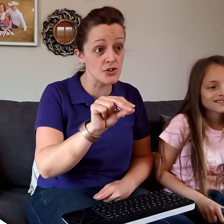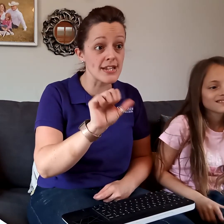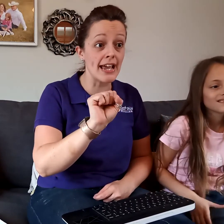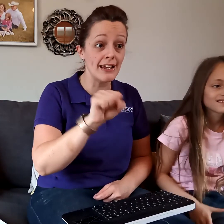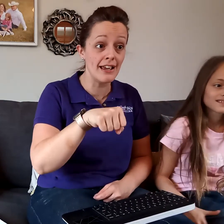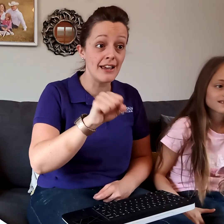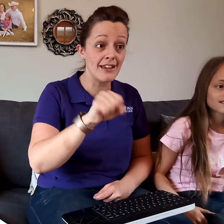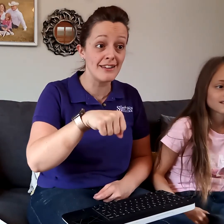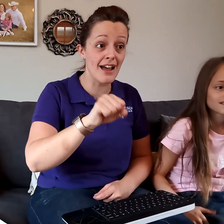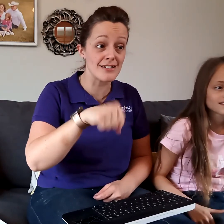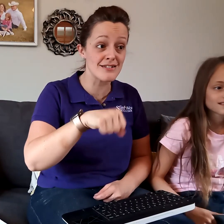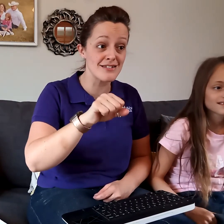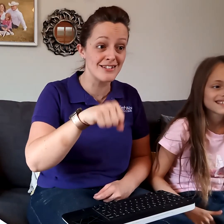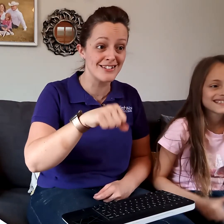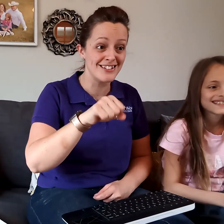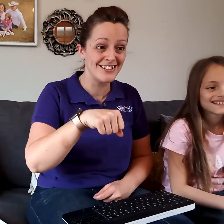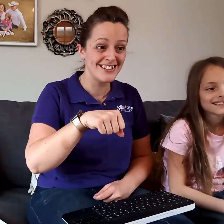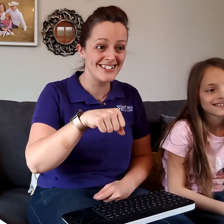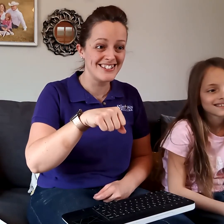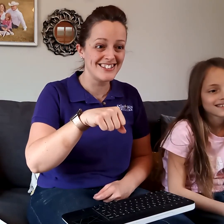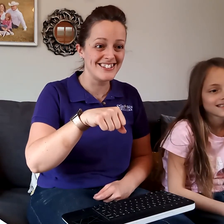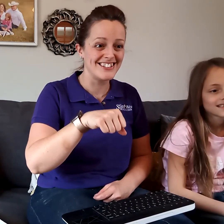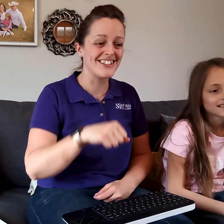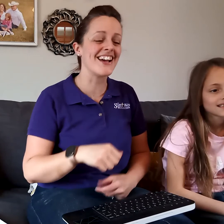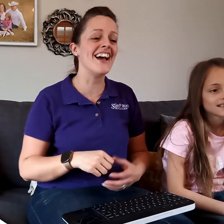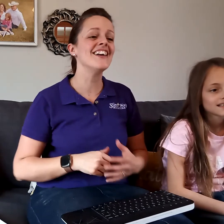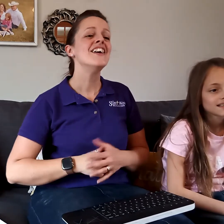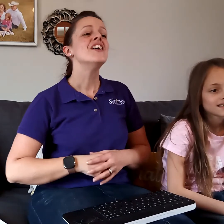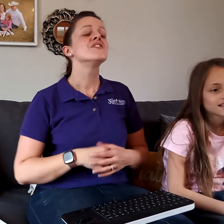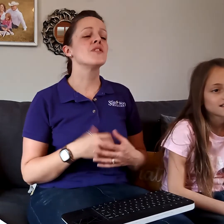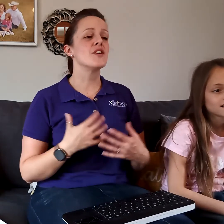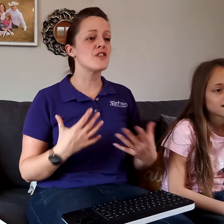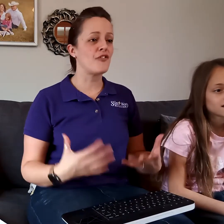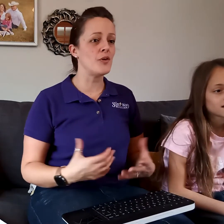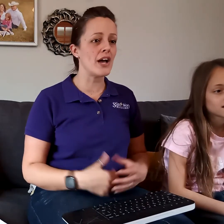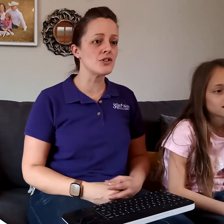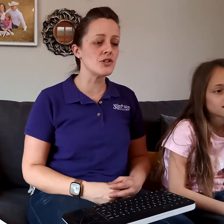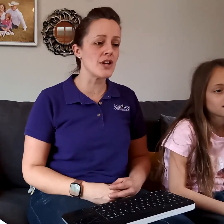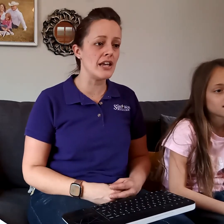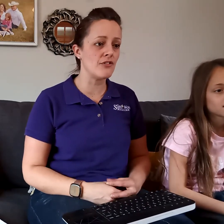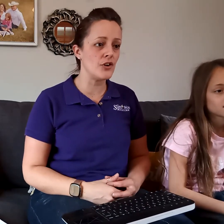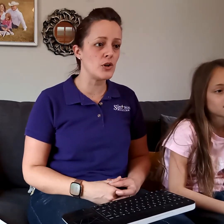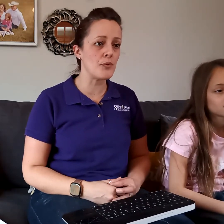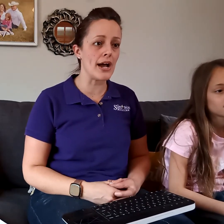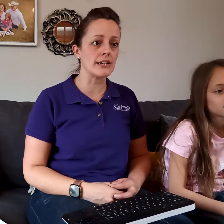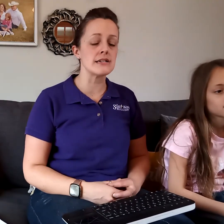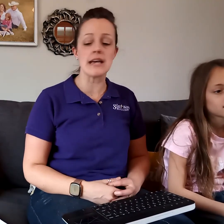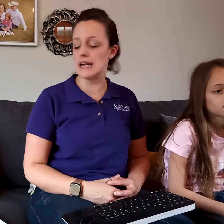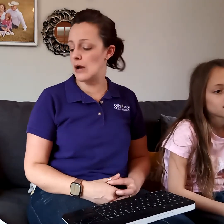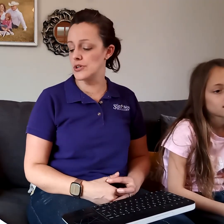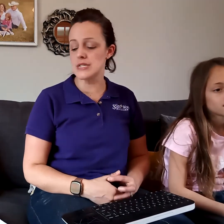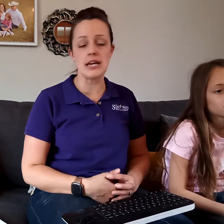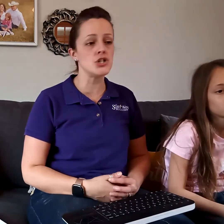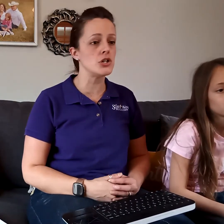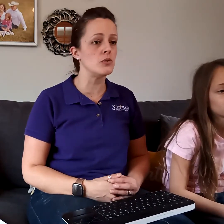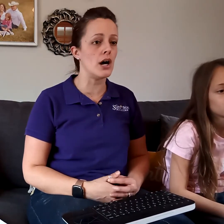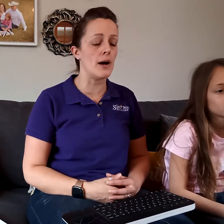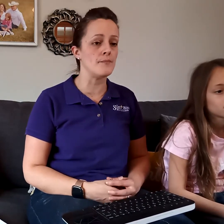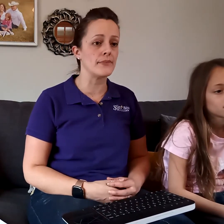say, yes. Okay? So there's a few extra signs for you to practice, and I will send you